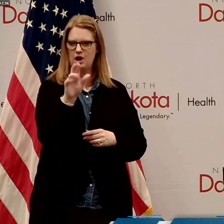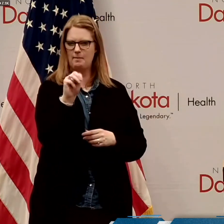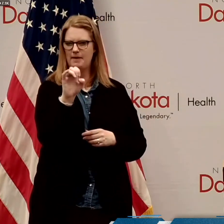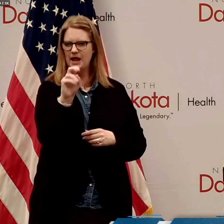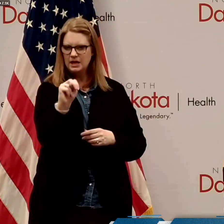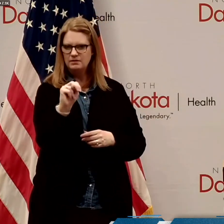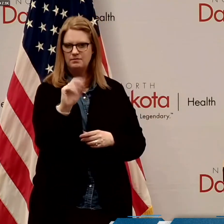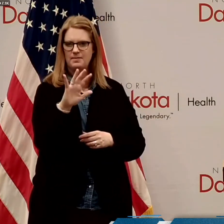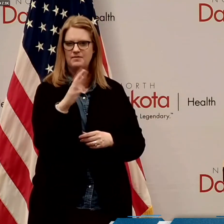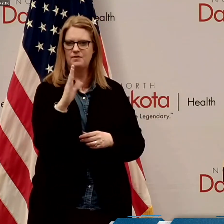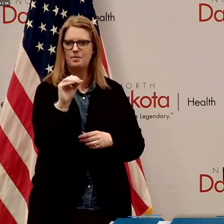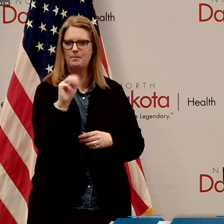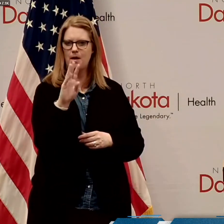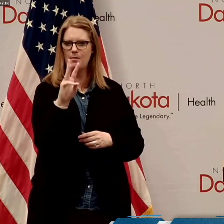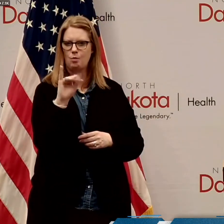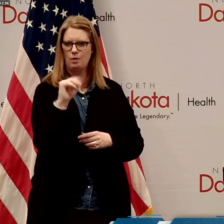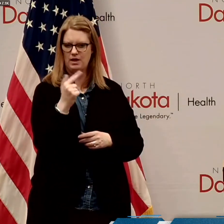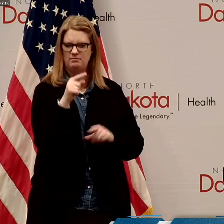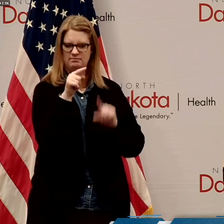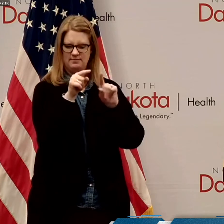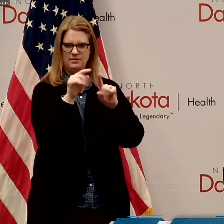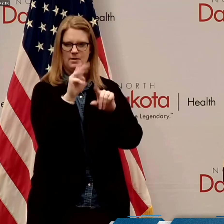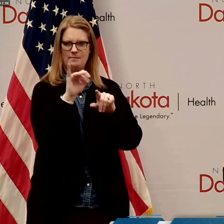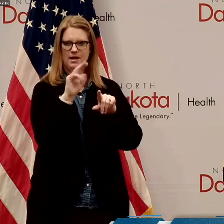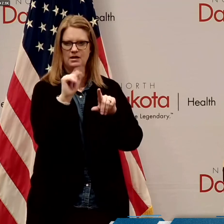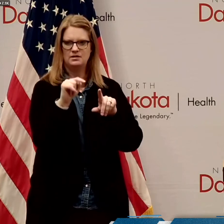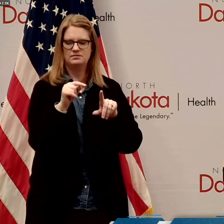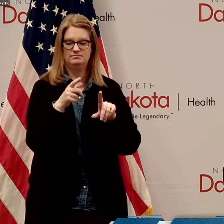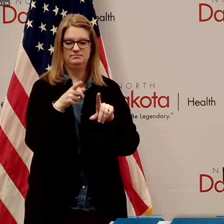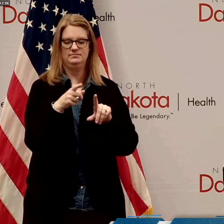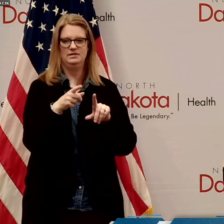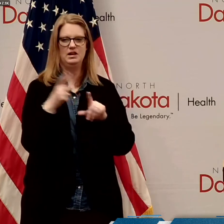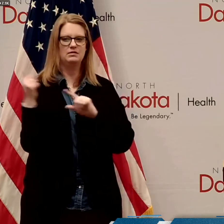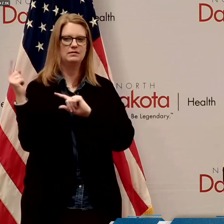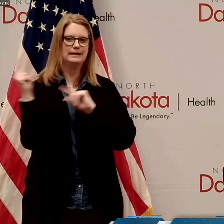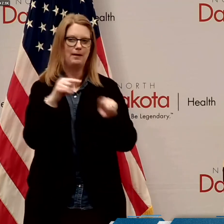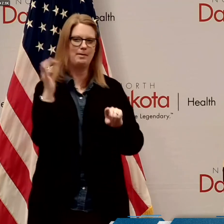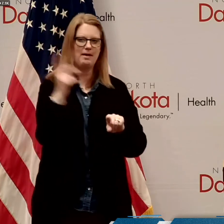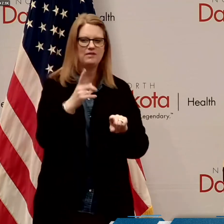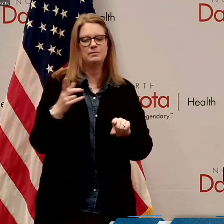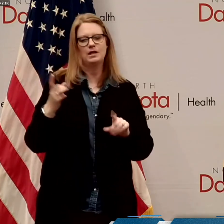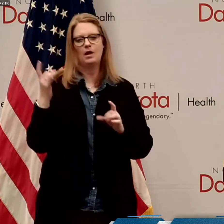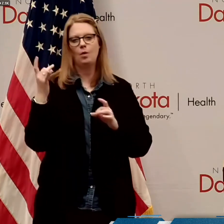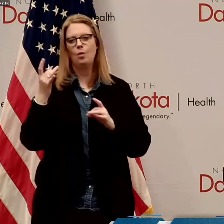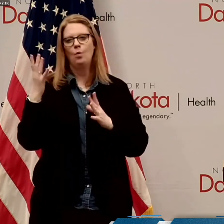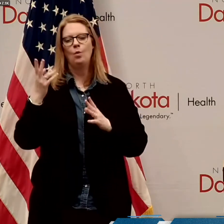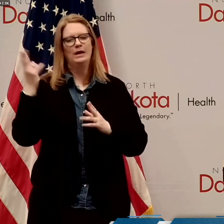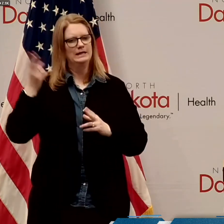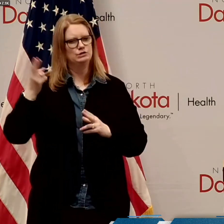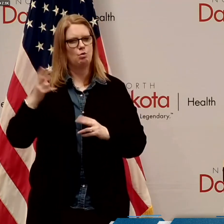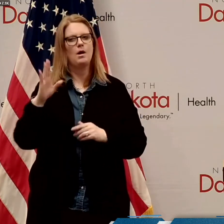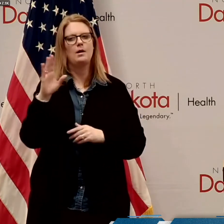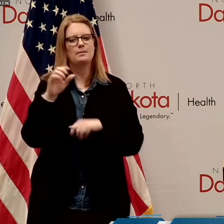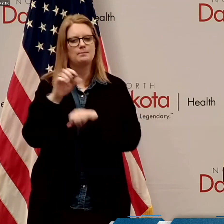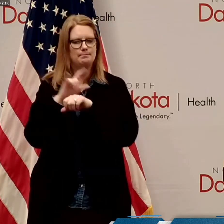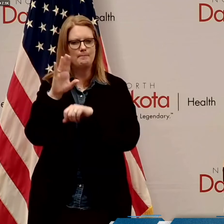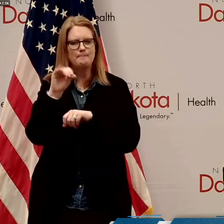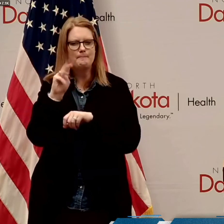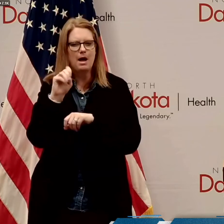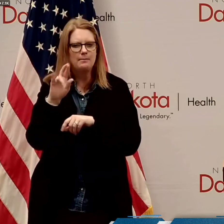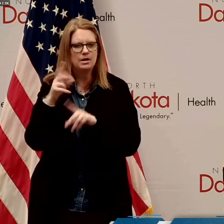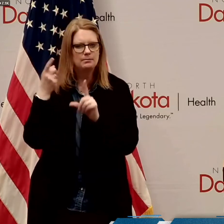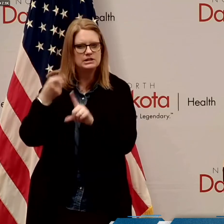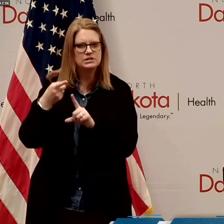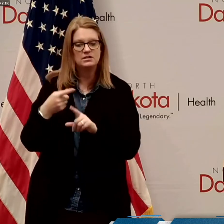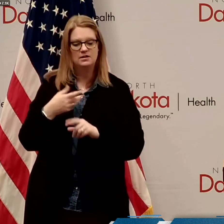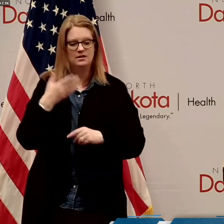the 5th Bomb Wing in Minot will return from what is a historic bomber mission from Guam because they were there for